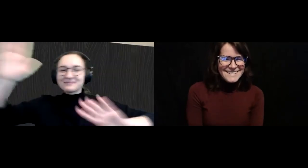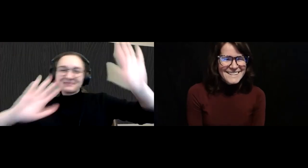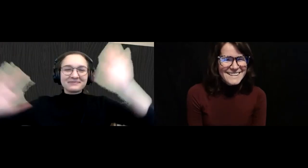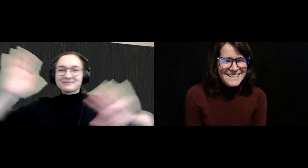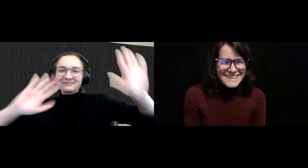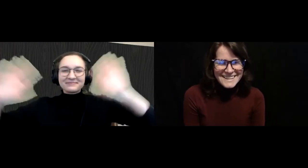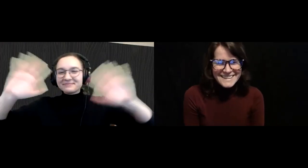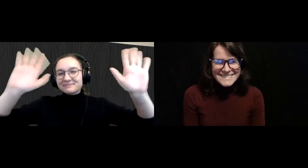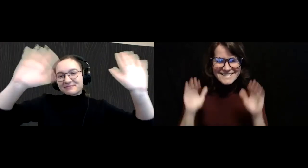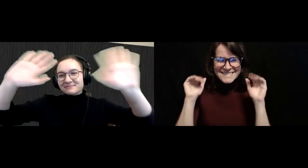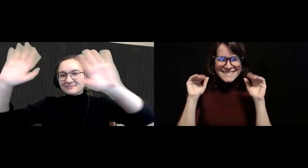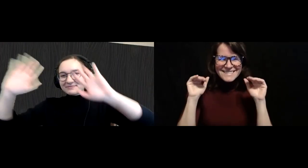Thank you, thank you, thank you.